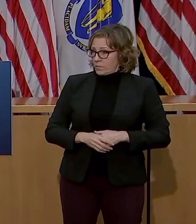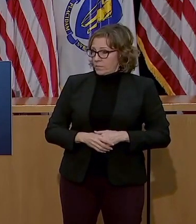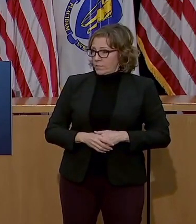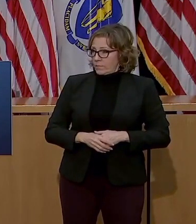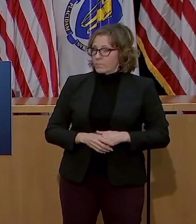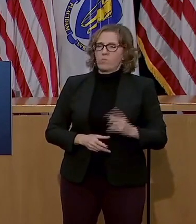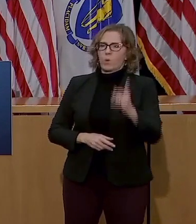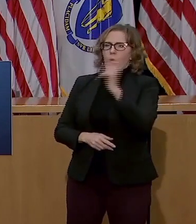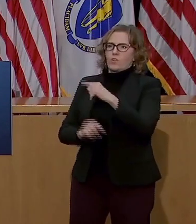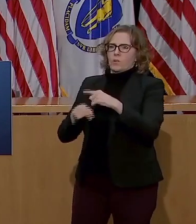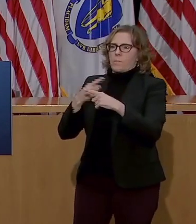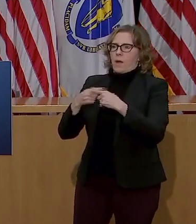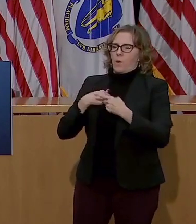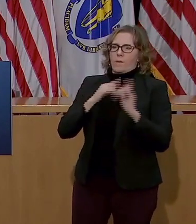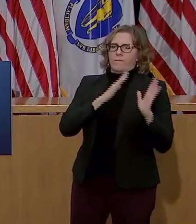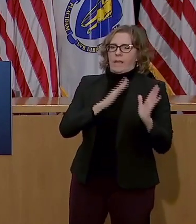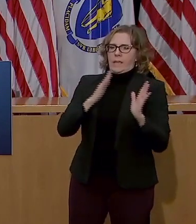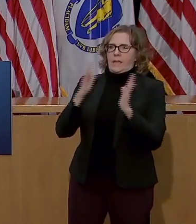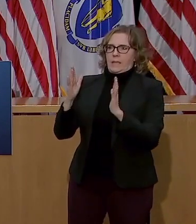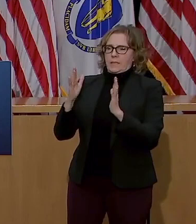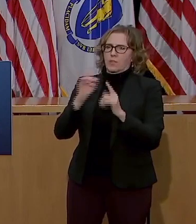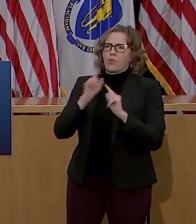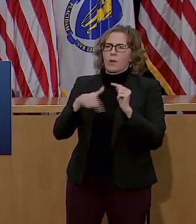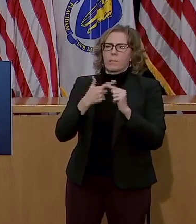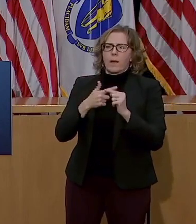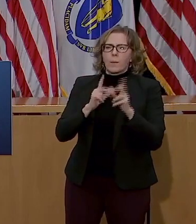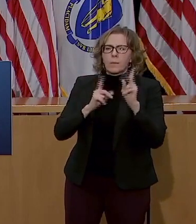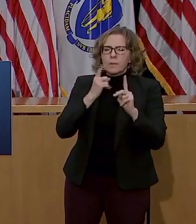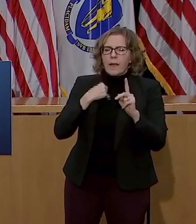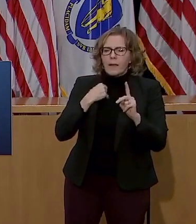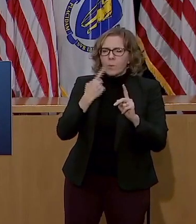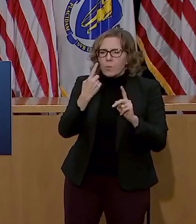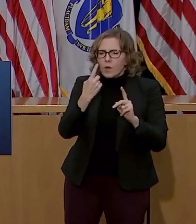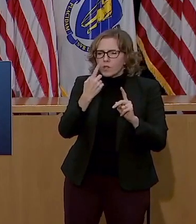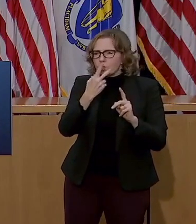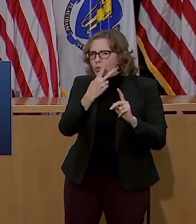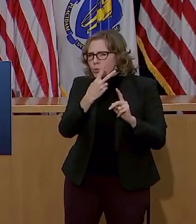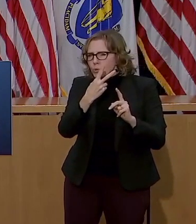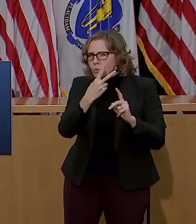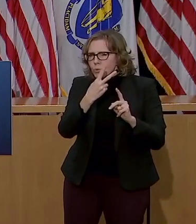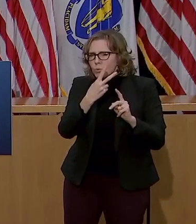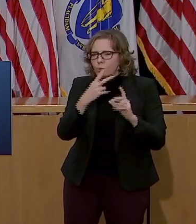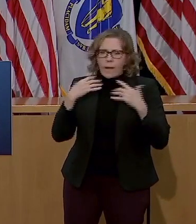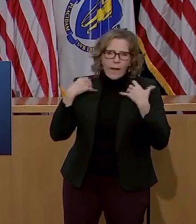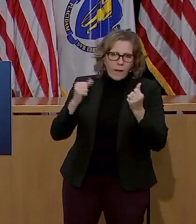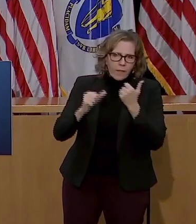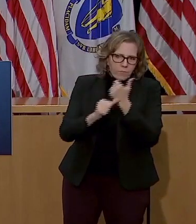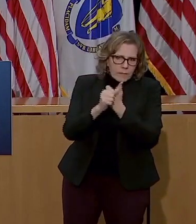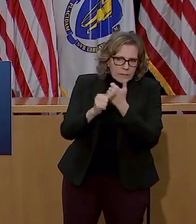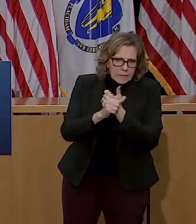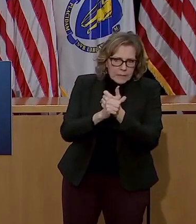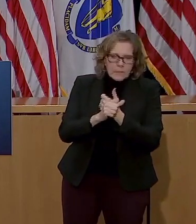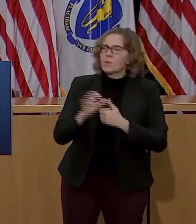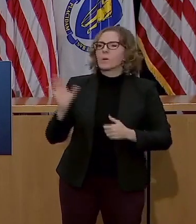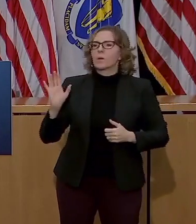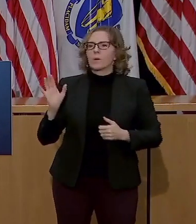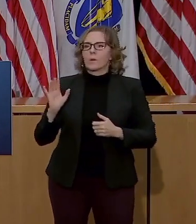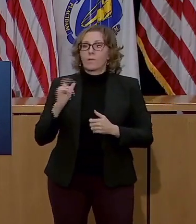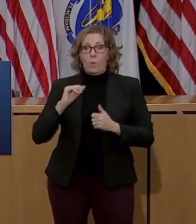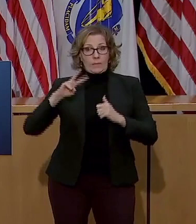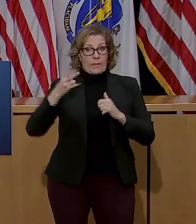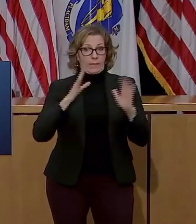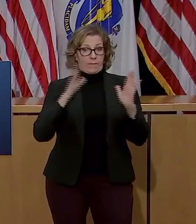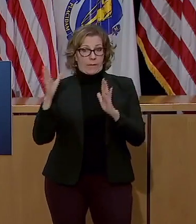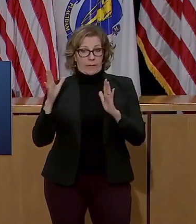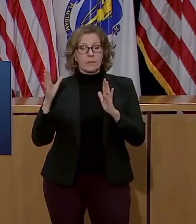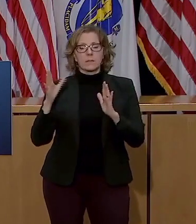we have comorbidity. No, it's so individuals 65 and over, or individuals with 2 comorbidities. Sorry. The question is, are you guys